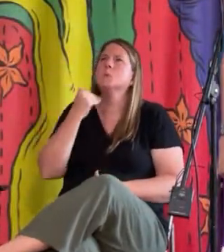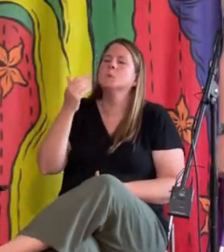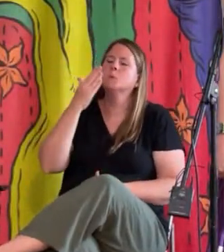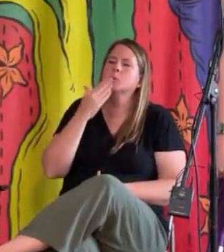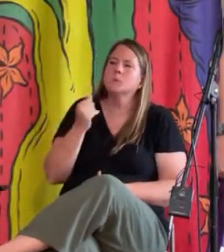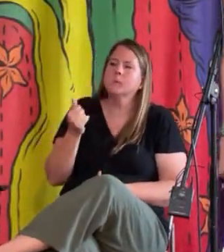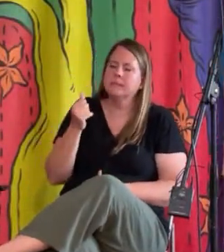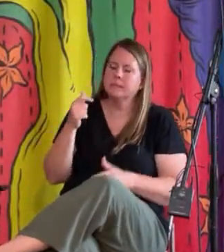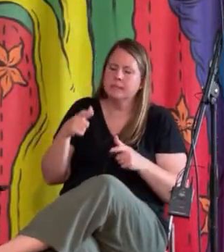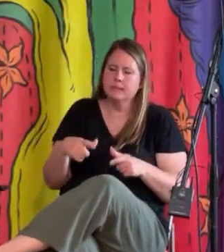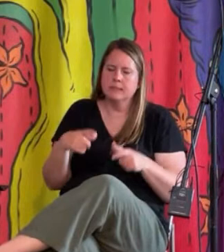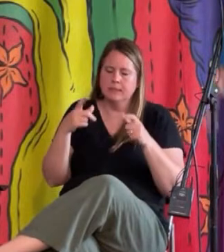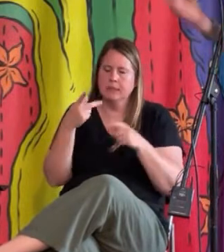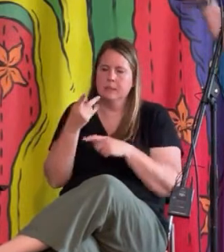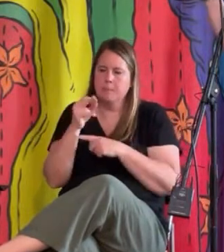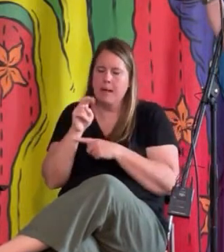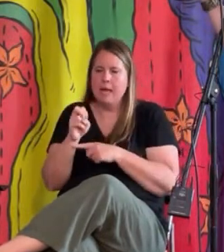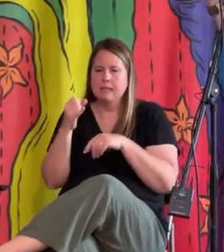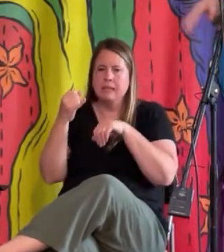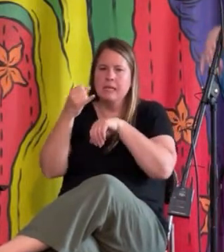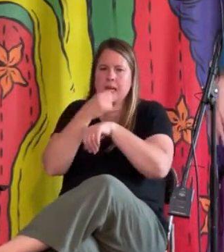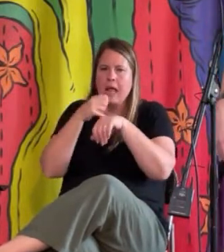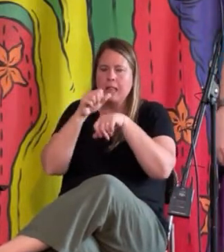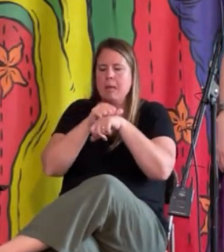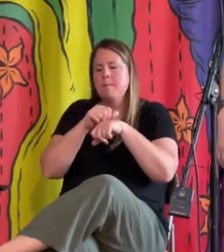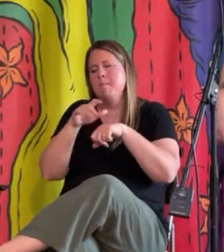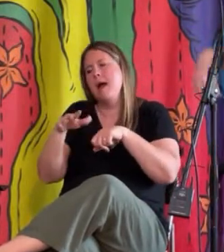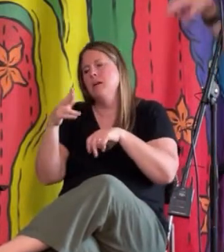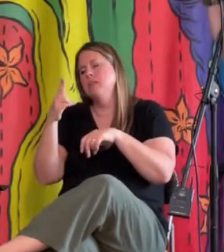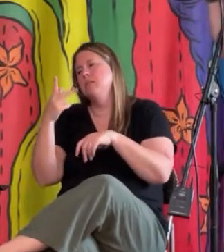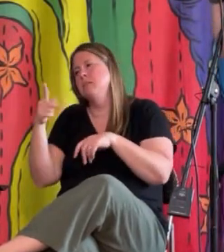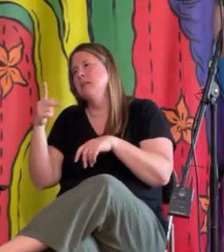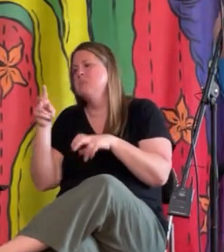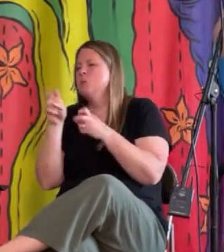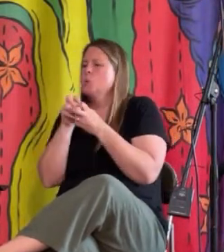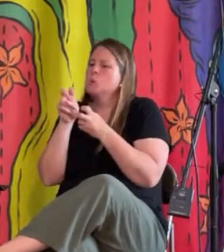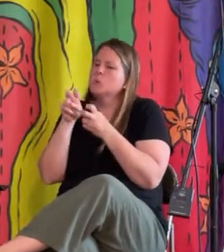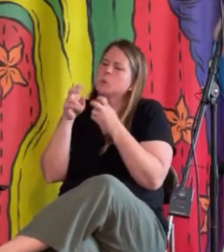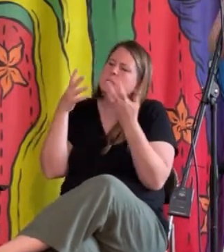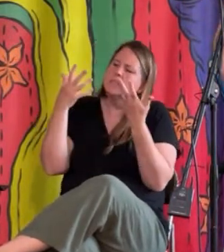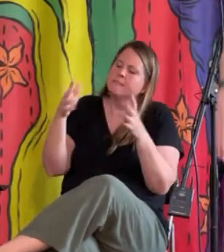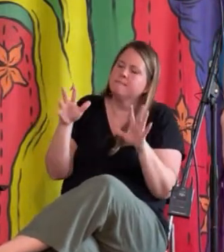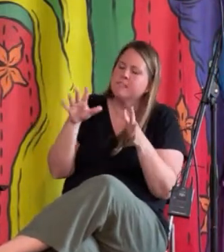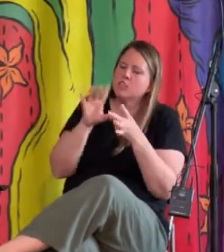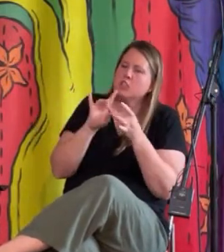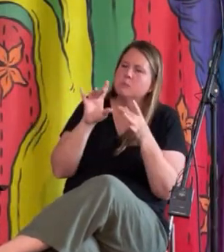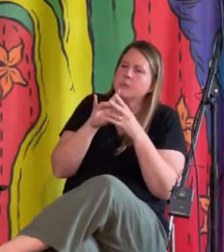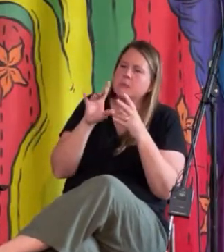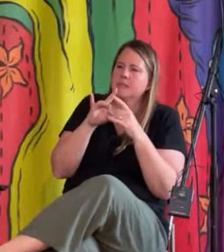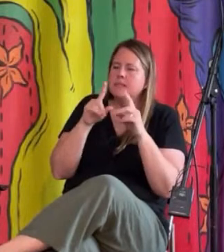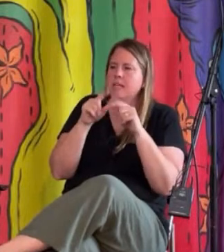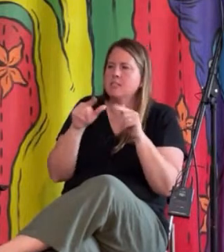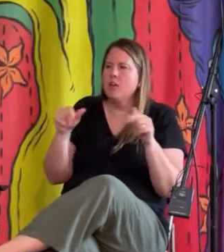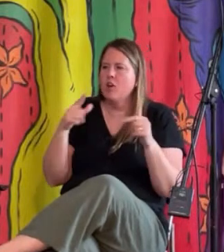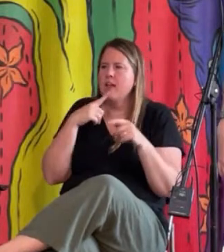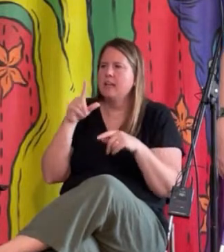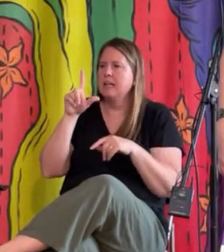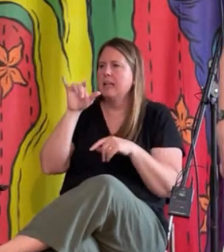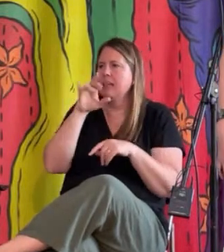mountain lilac. The squirrels, I mentioned them already, etc., and the lizards ran down the spines of rocks like a bad